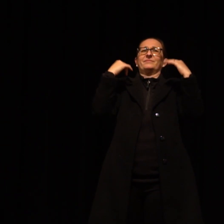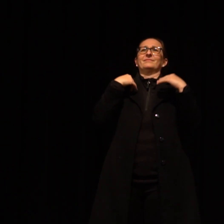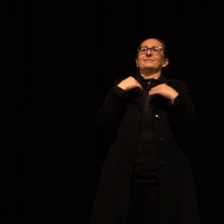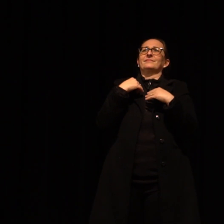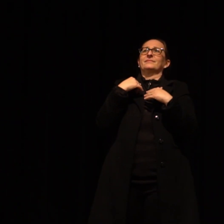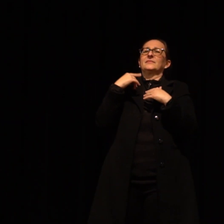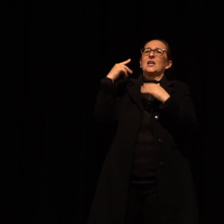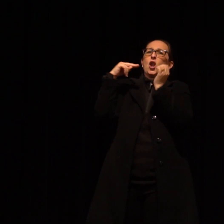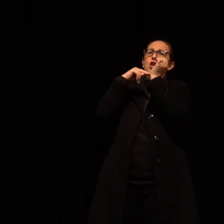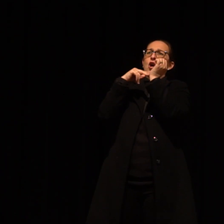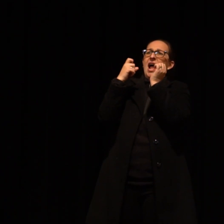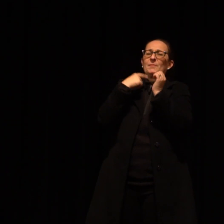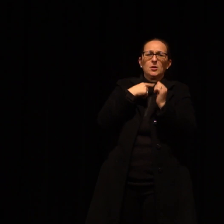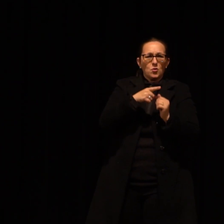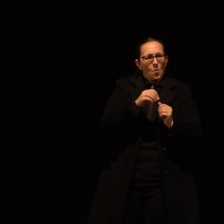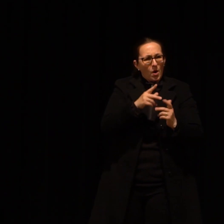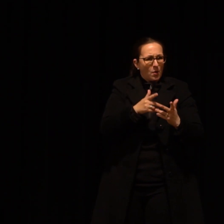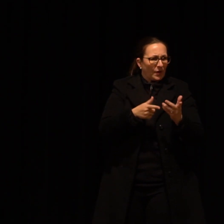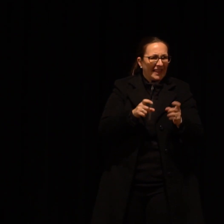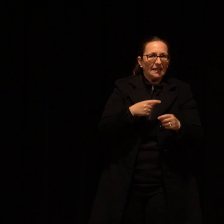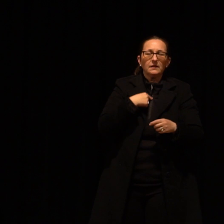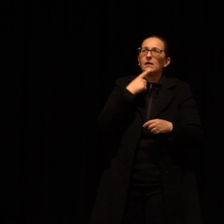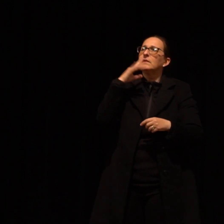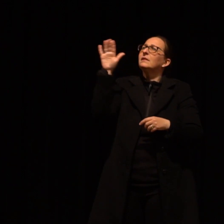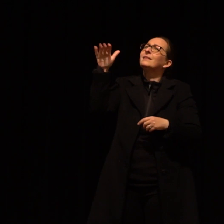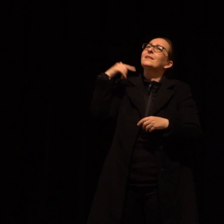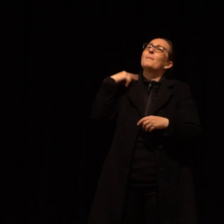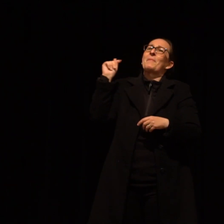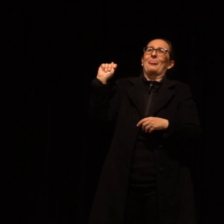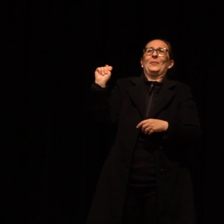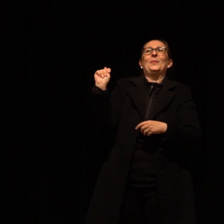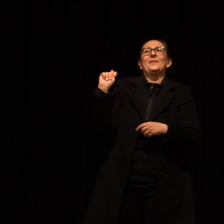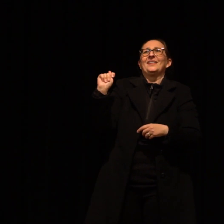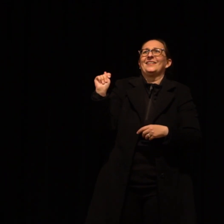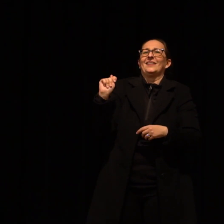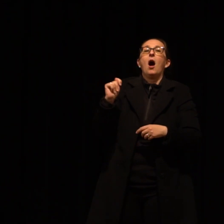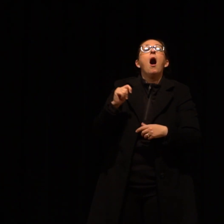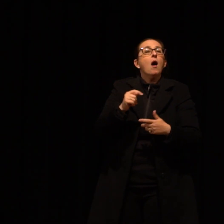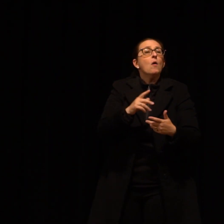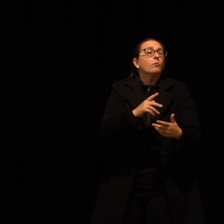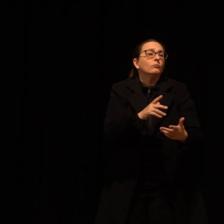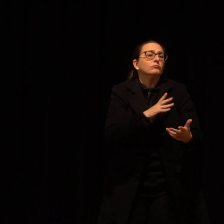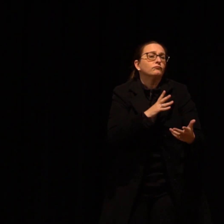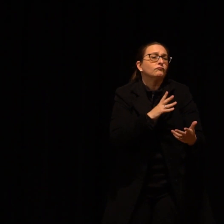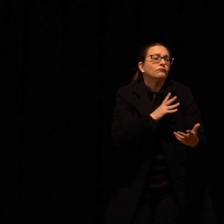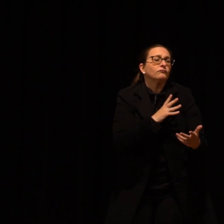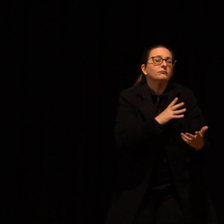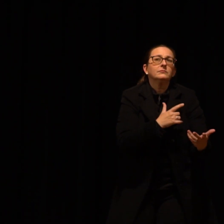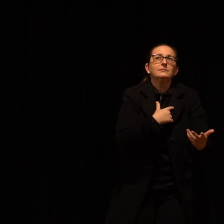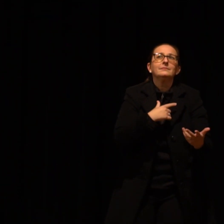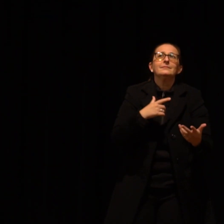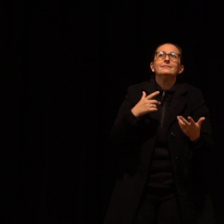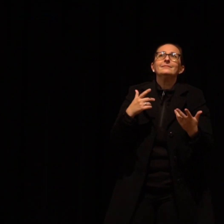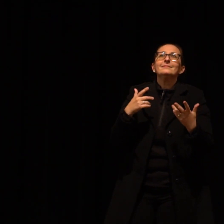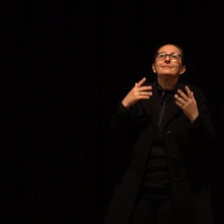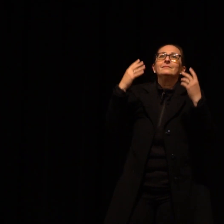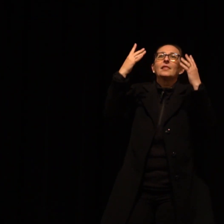These faces staring at my face. And a nurse said stuff And I said, I need to go to the bathroom. And they